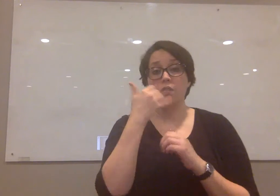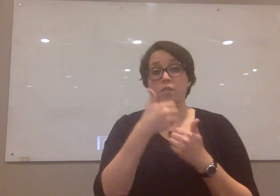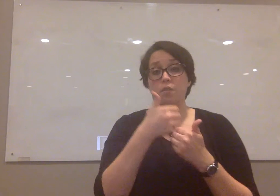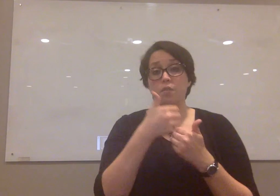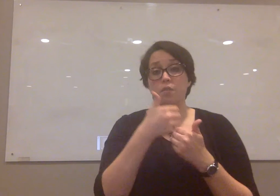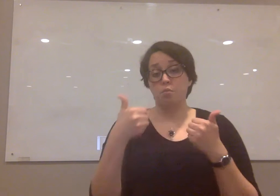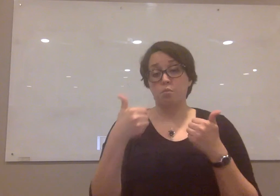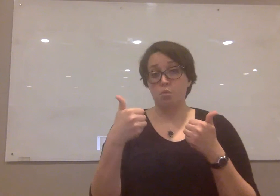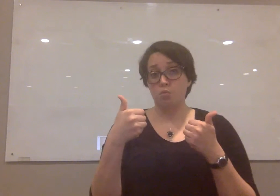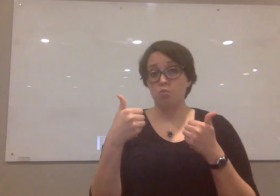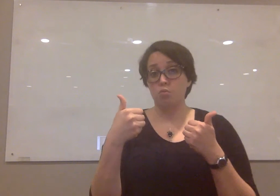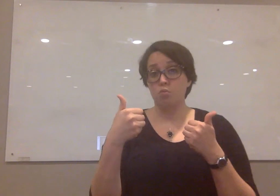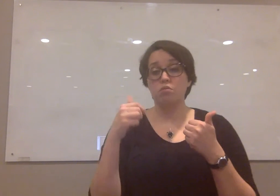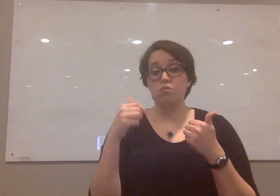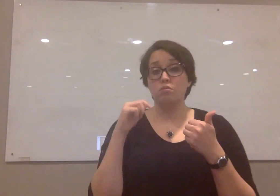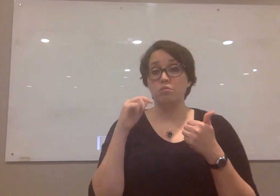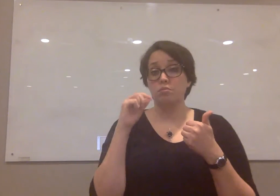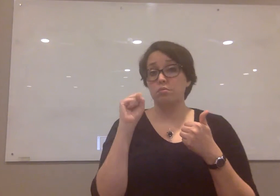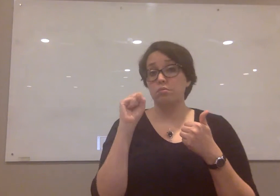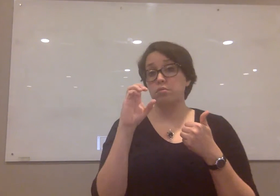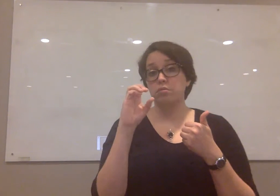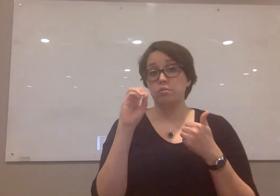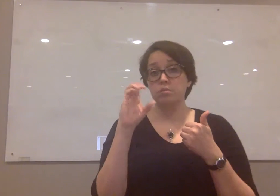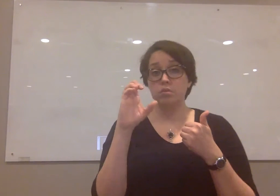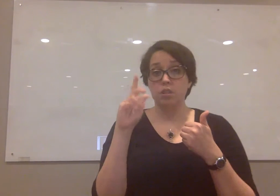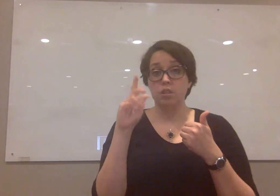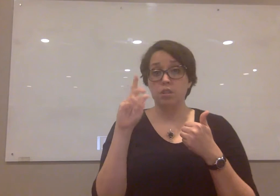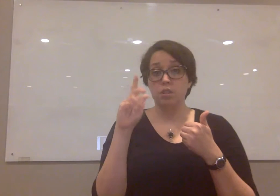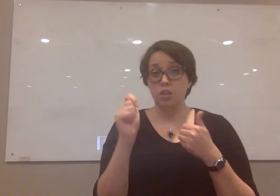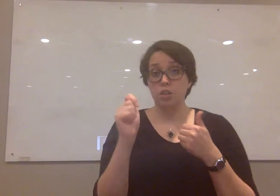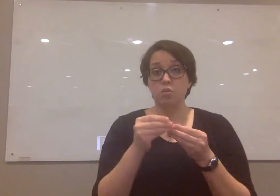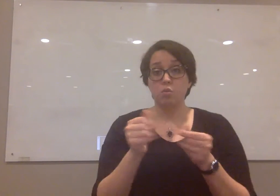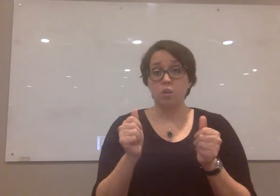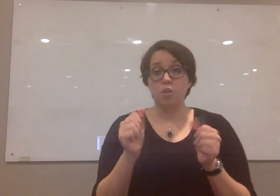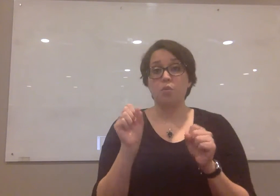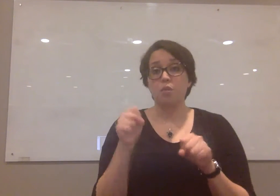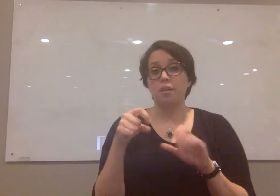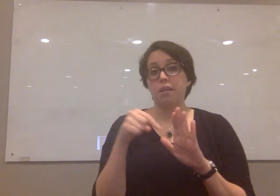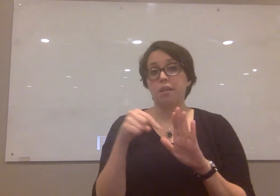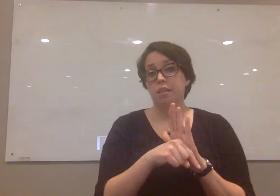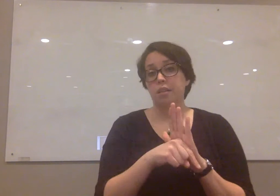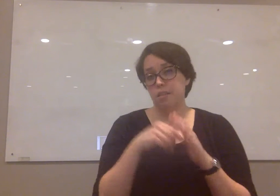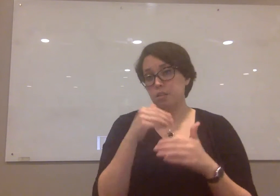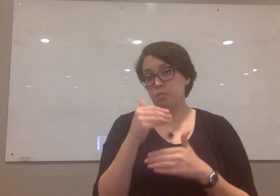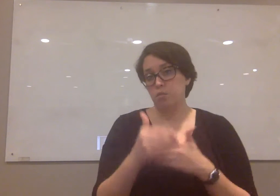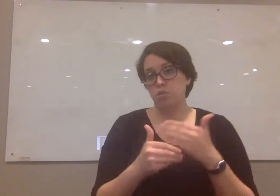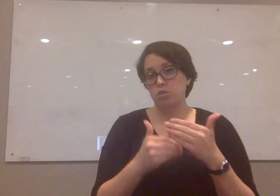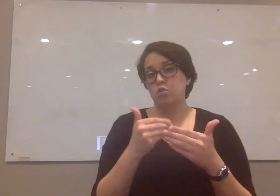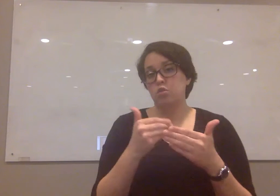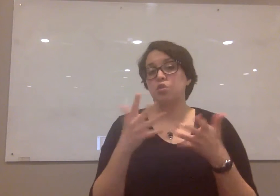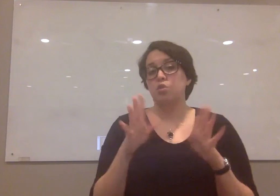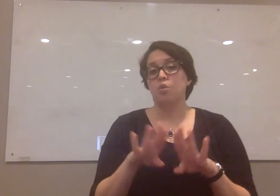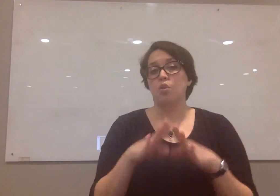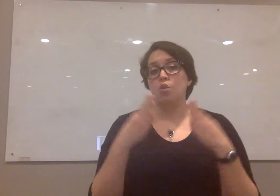socket goes away, just kill the process. Like there's nothing you can do. You don't want to reopen the socket because the client was initiating the connection to the